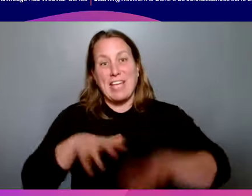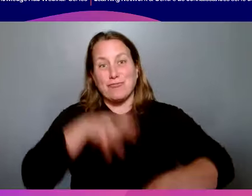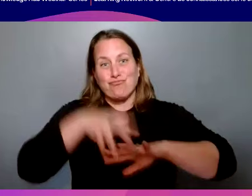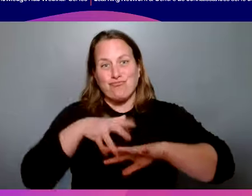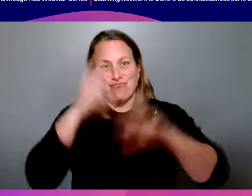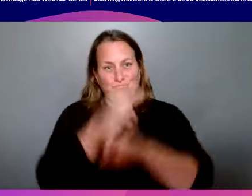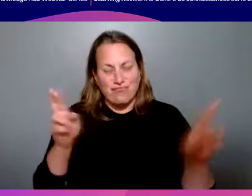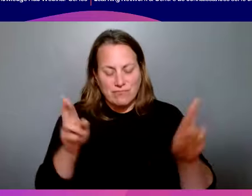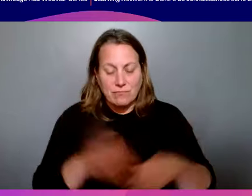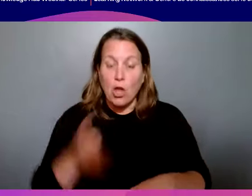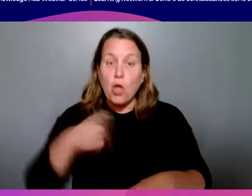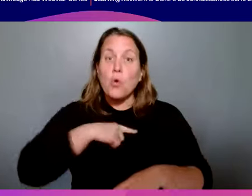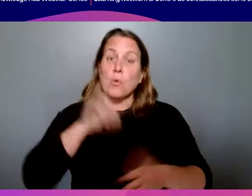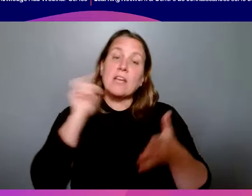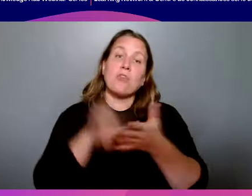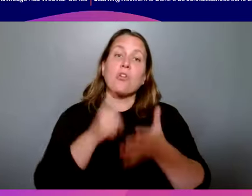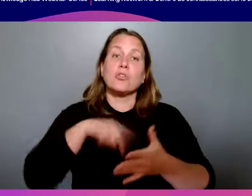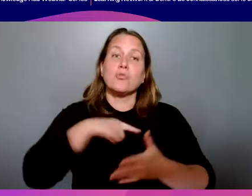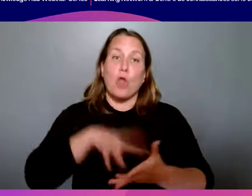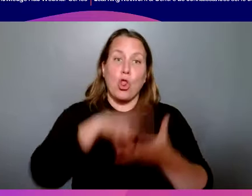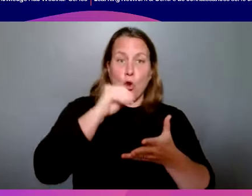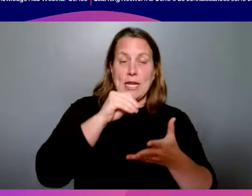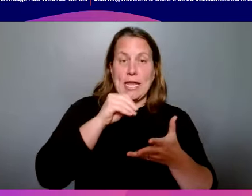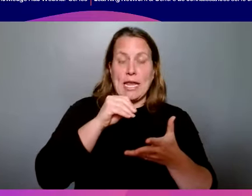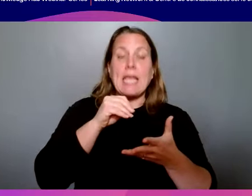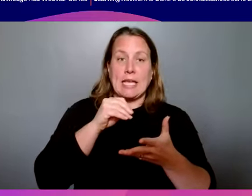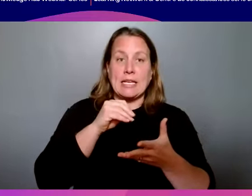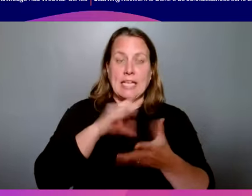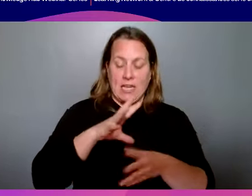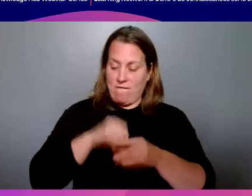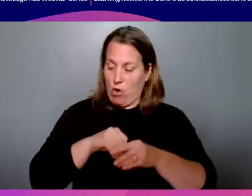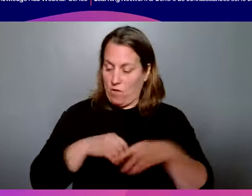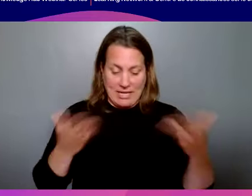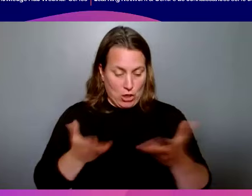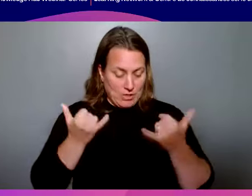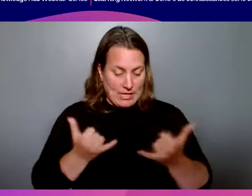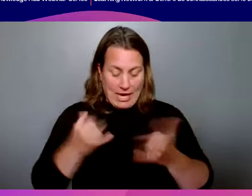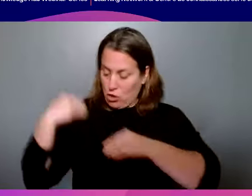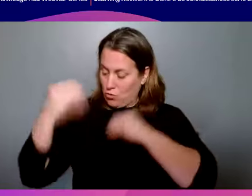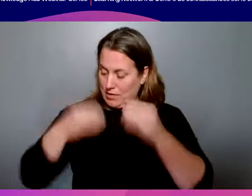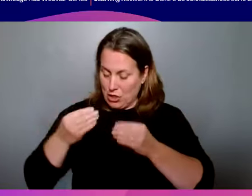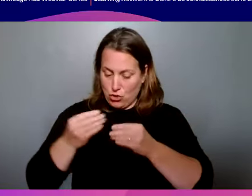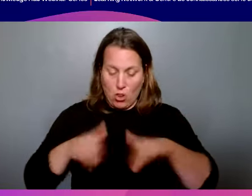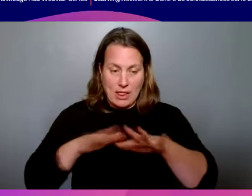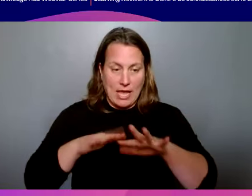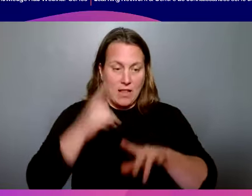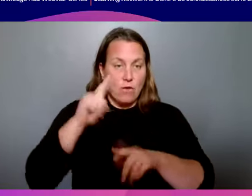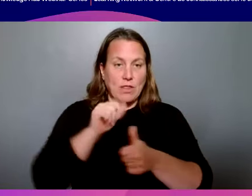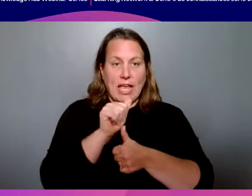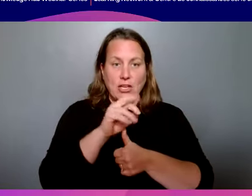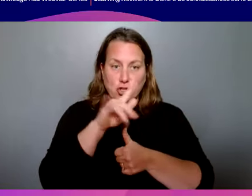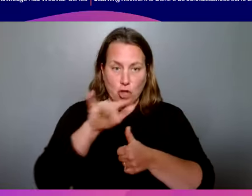We acknowledge that we are learning, speaking, and hosting this webinar on the traditional lands of the Anishinaabeg,